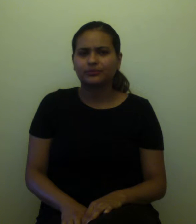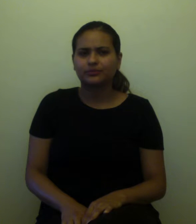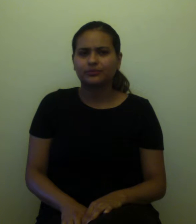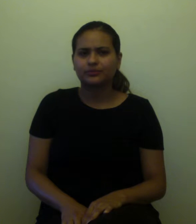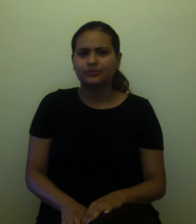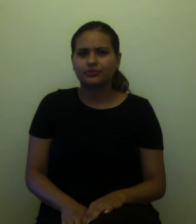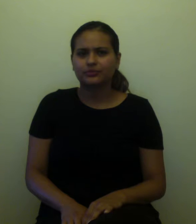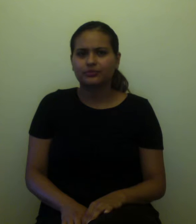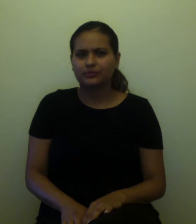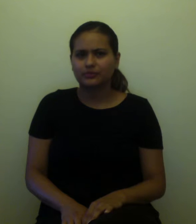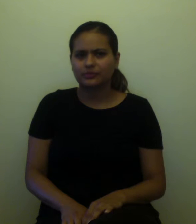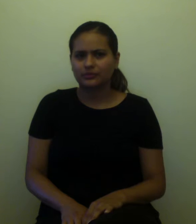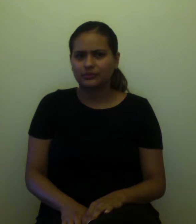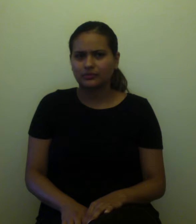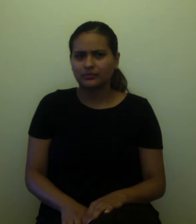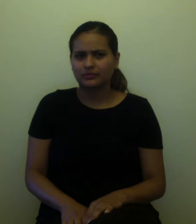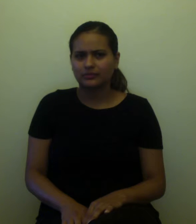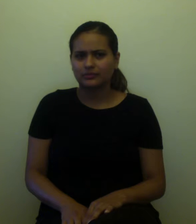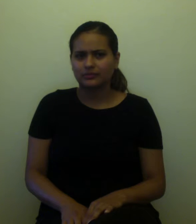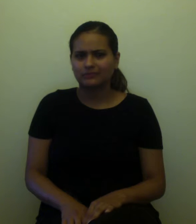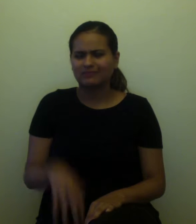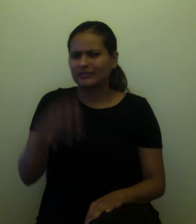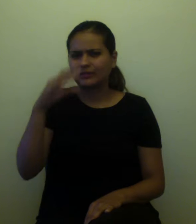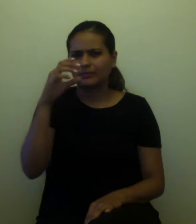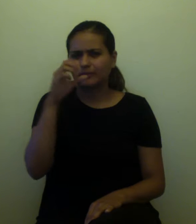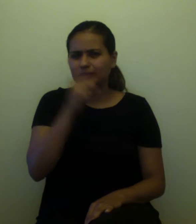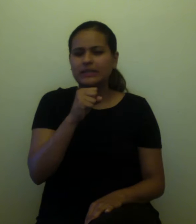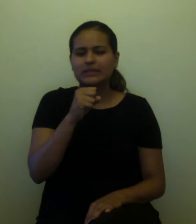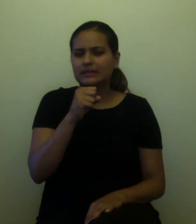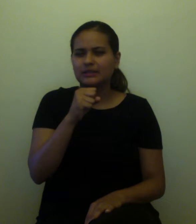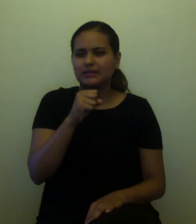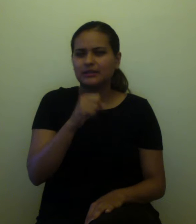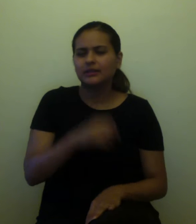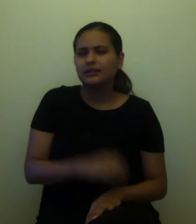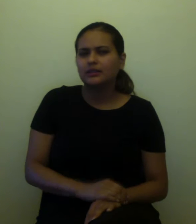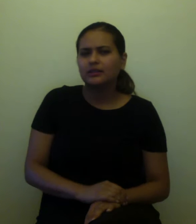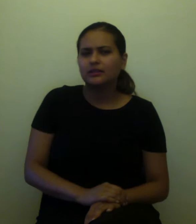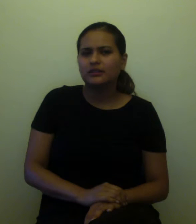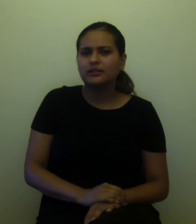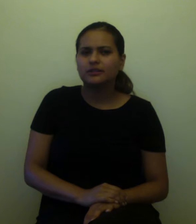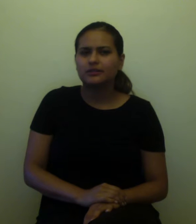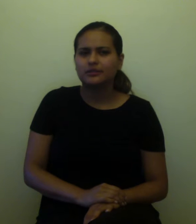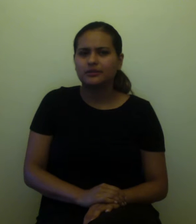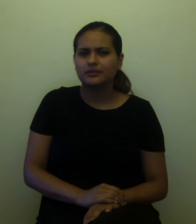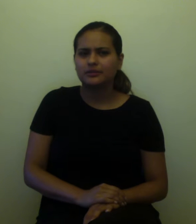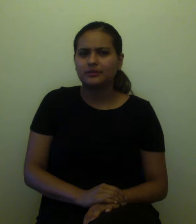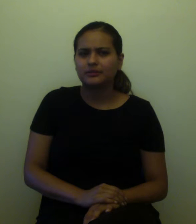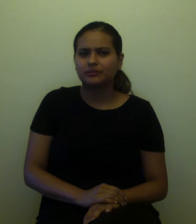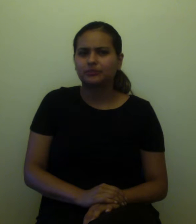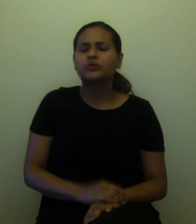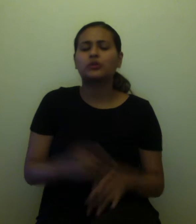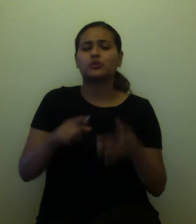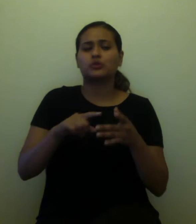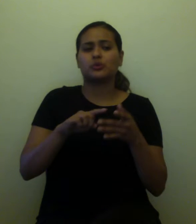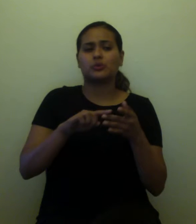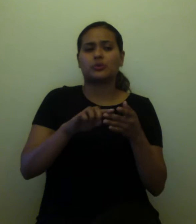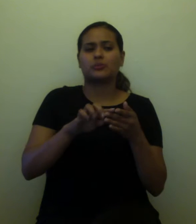that began with that first question. I went on from there to become passionate about psychology, and I have